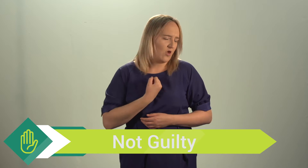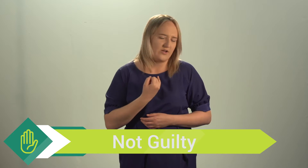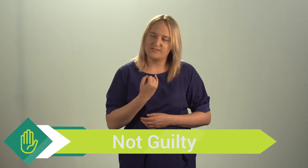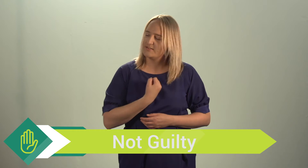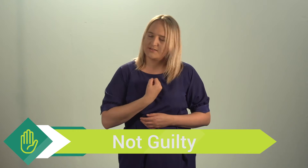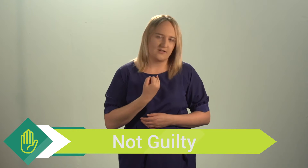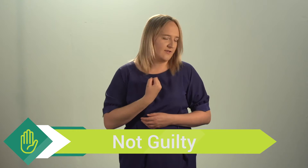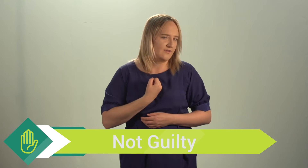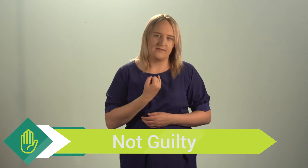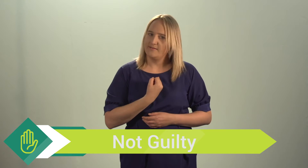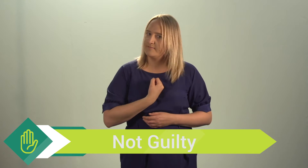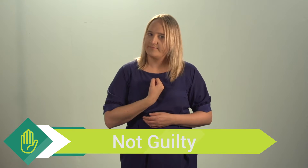not guilty,